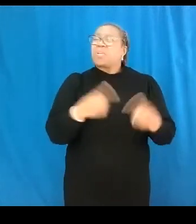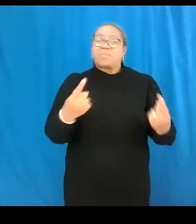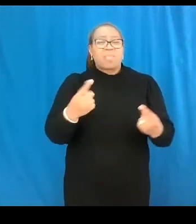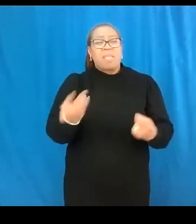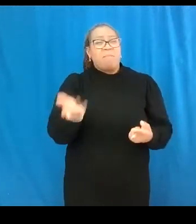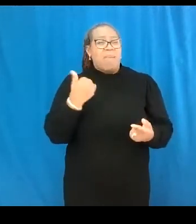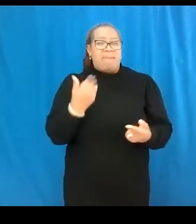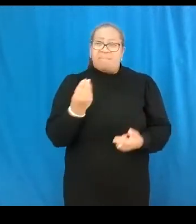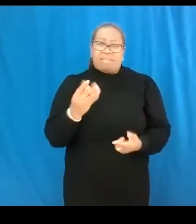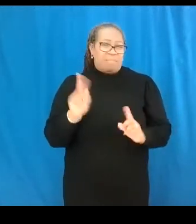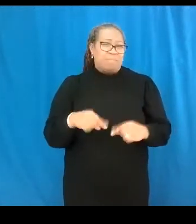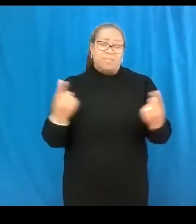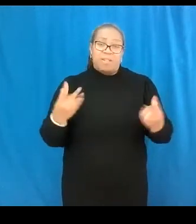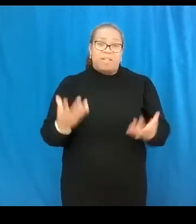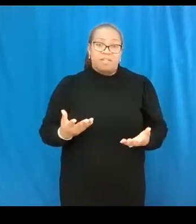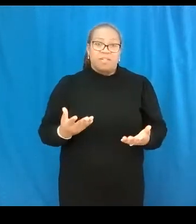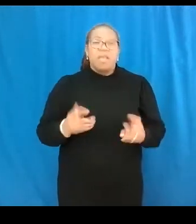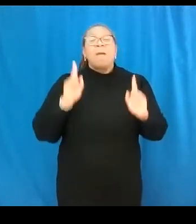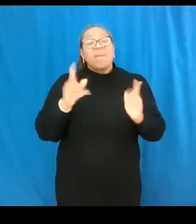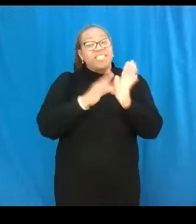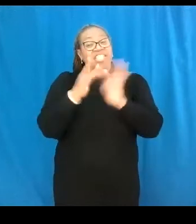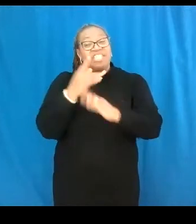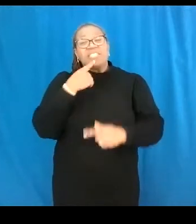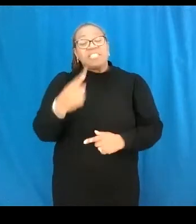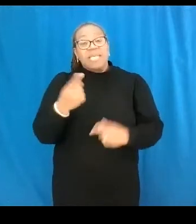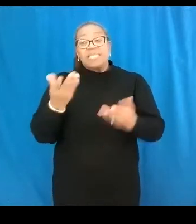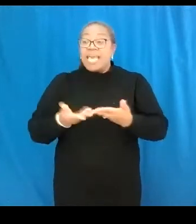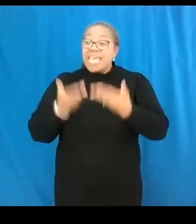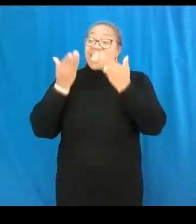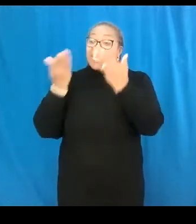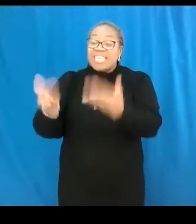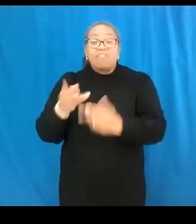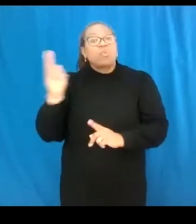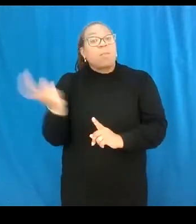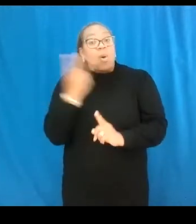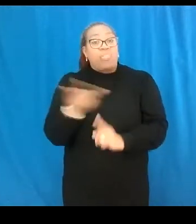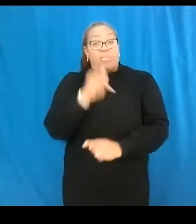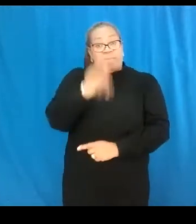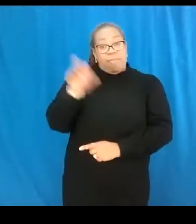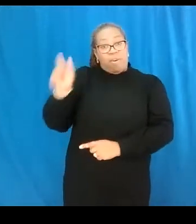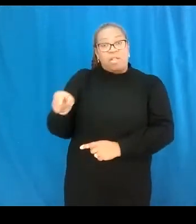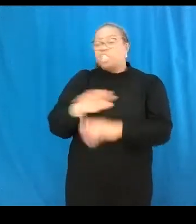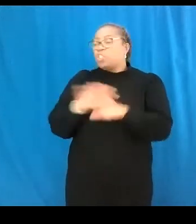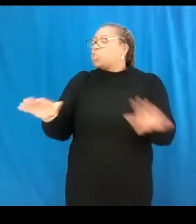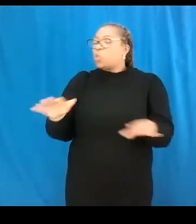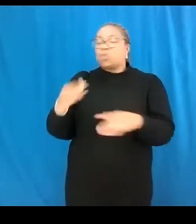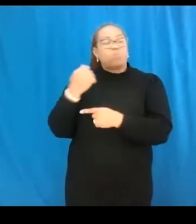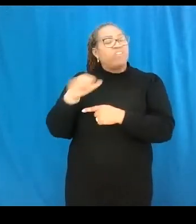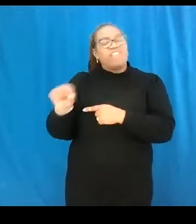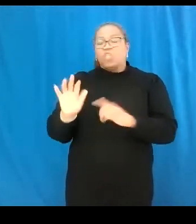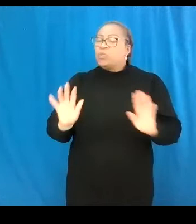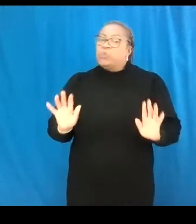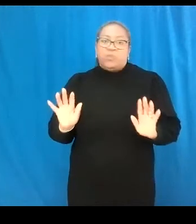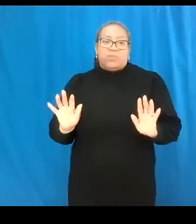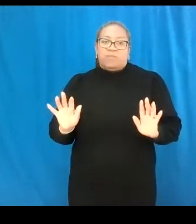says, give to both. Don't turn them away. And it reminds me, especially